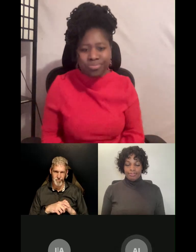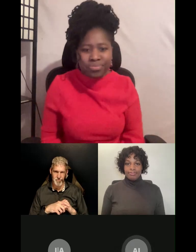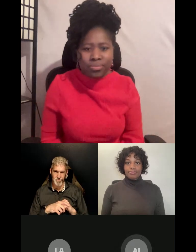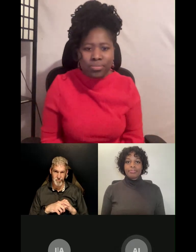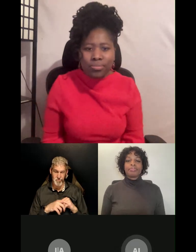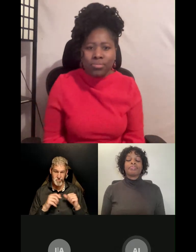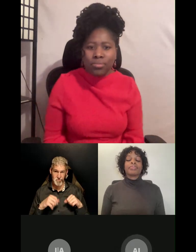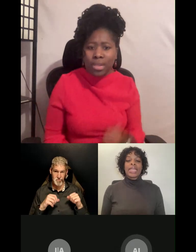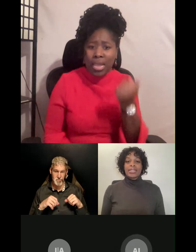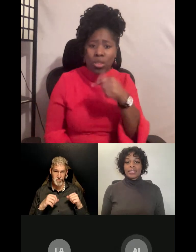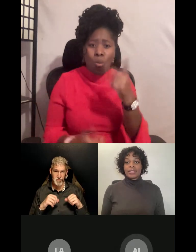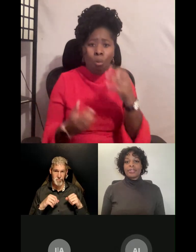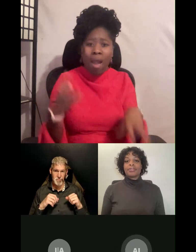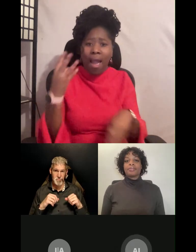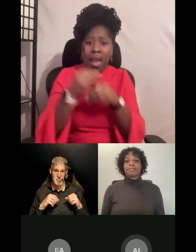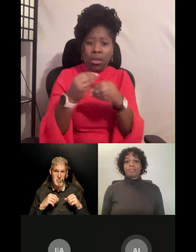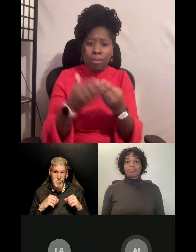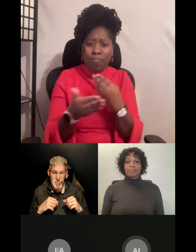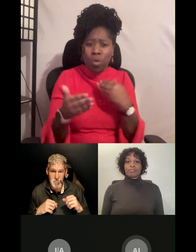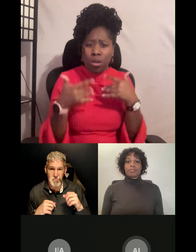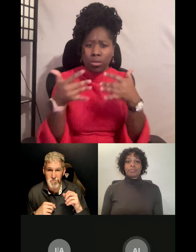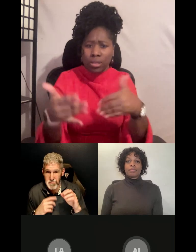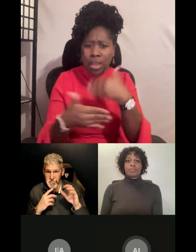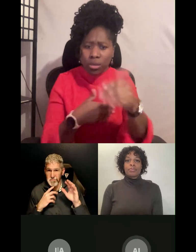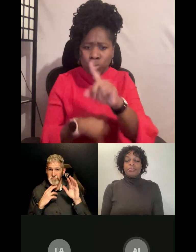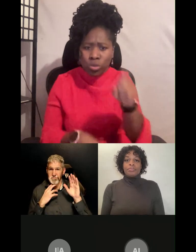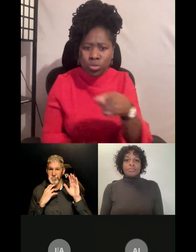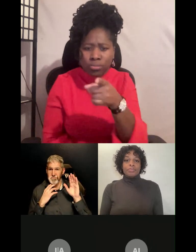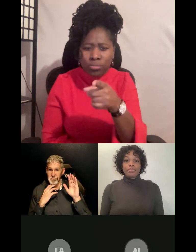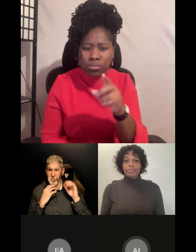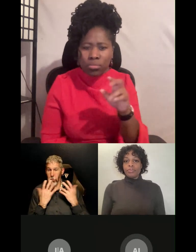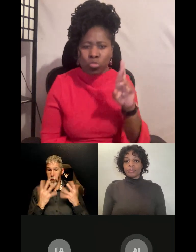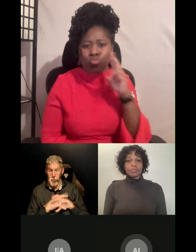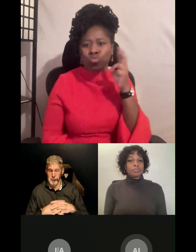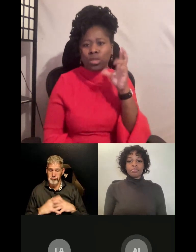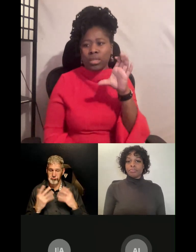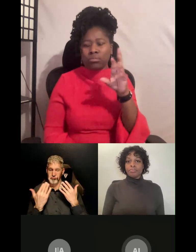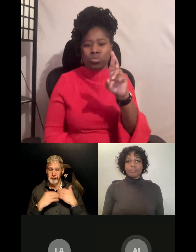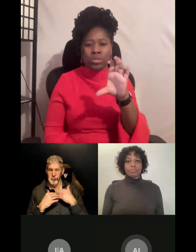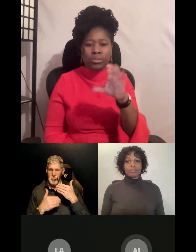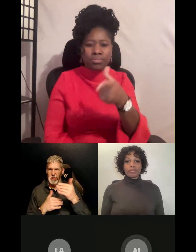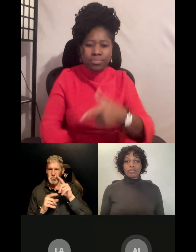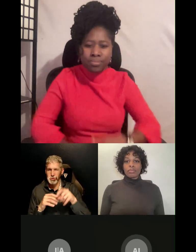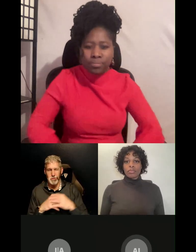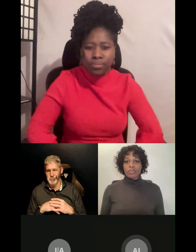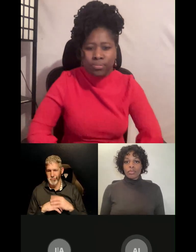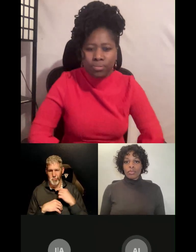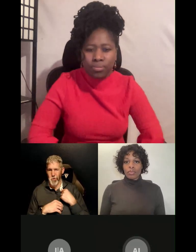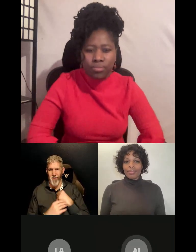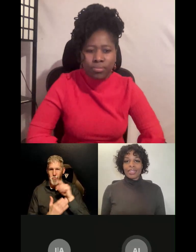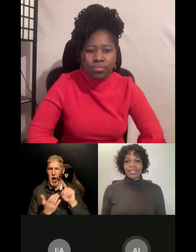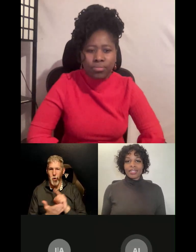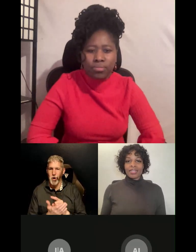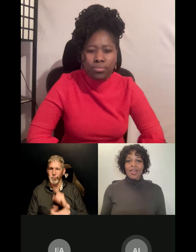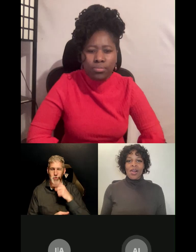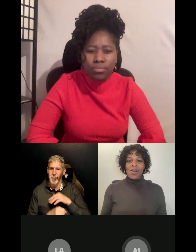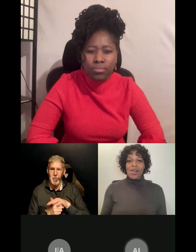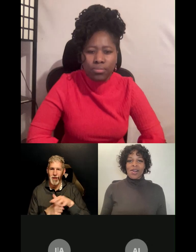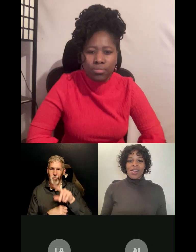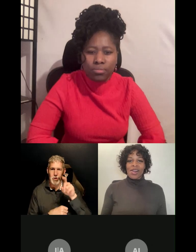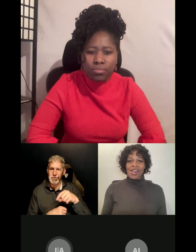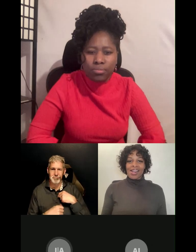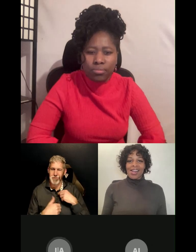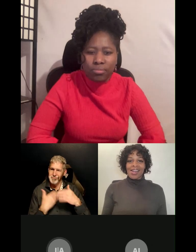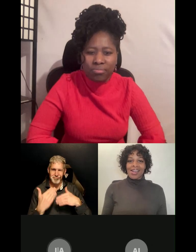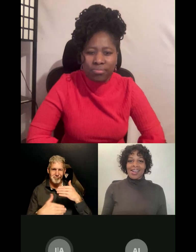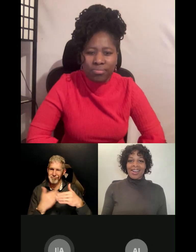because deaf children need to have something to look up to and be like, oh, I can also do that thing too. So is there anything we want to add before I go to the next